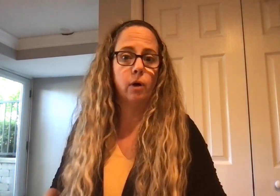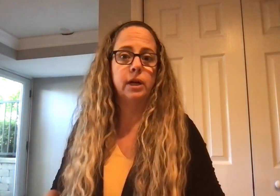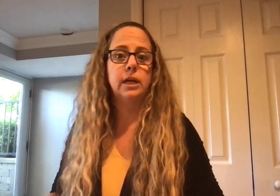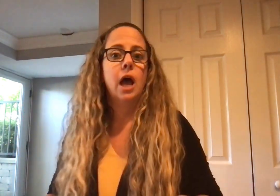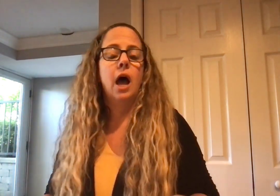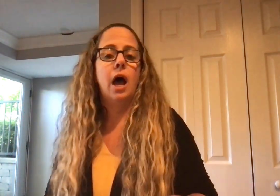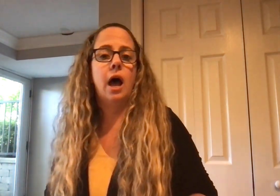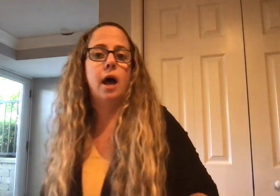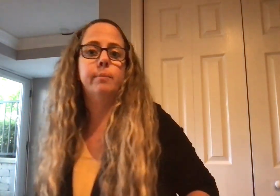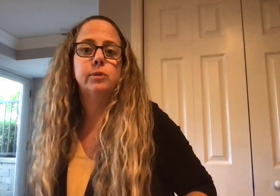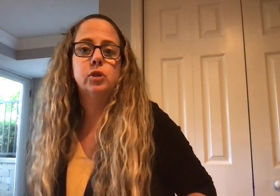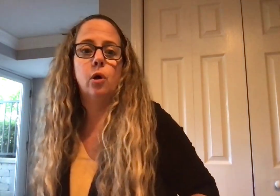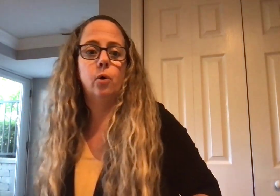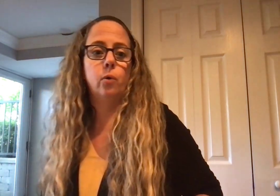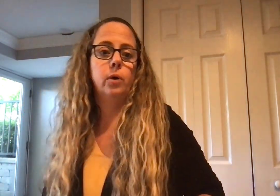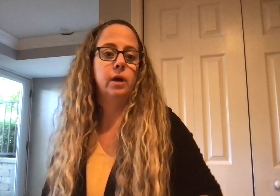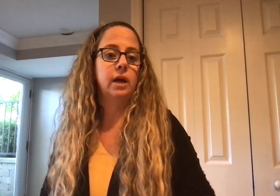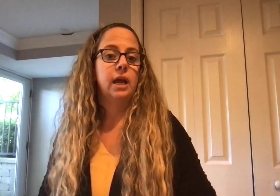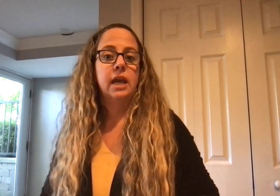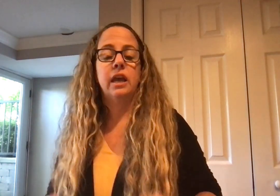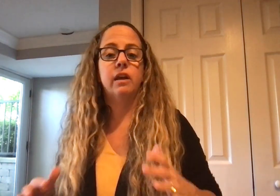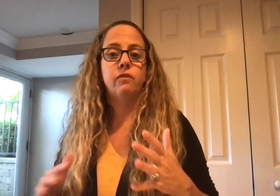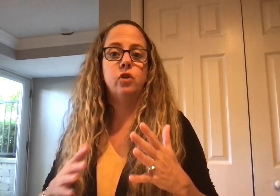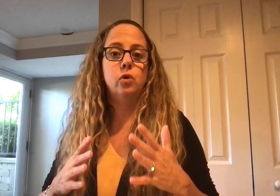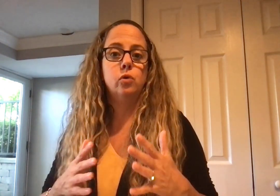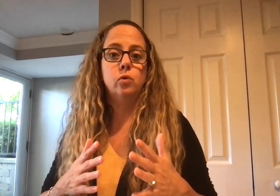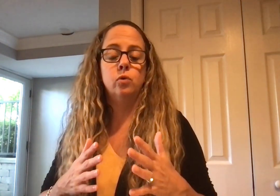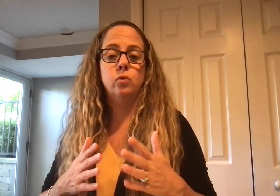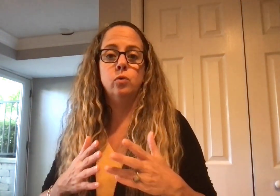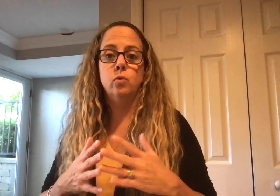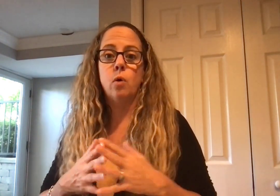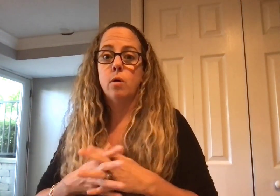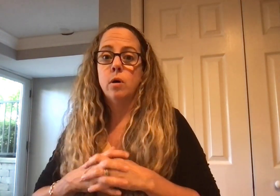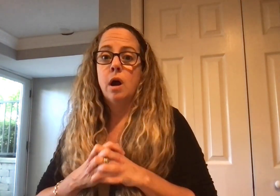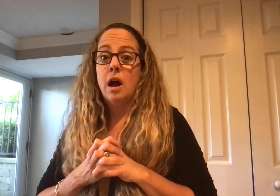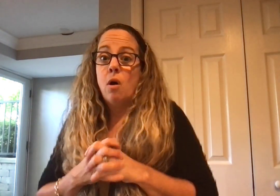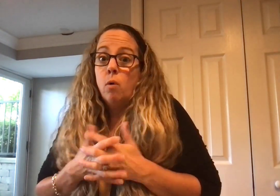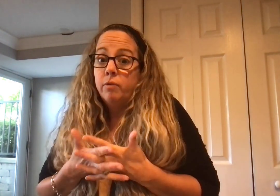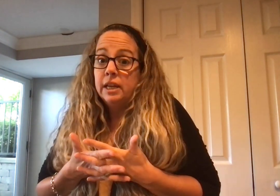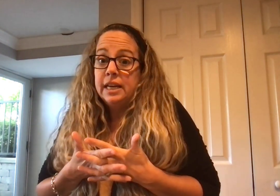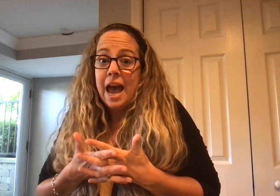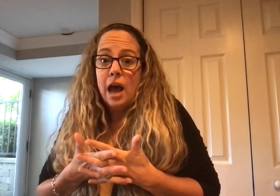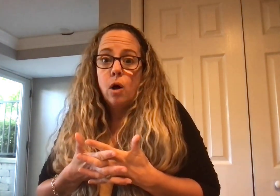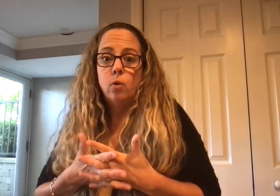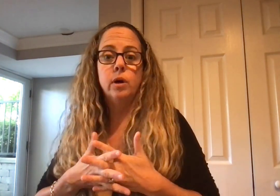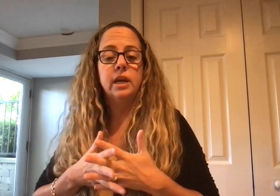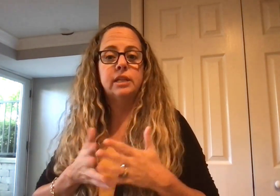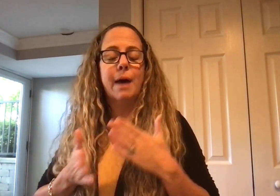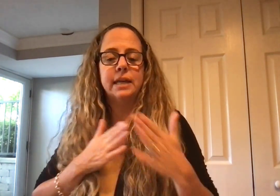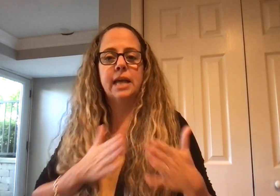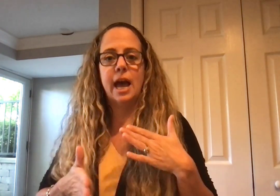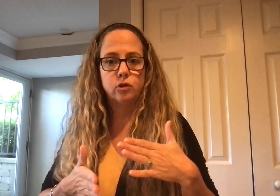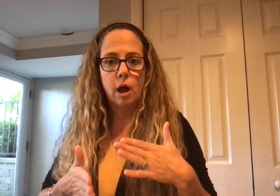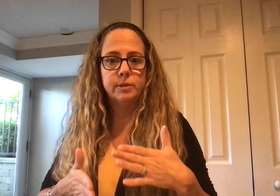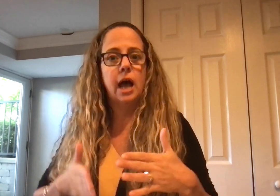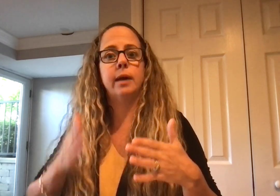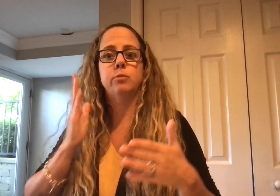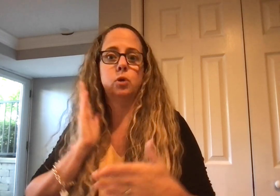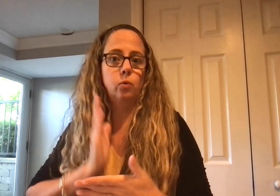worried. So if you, hopefully now it's past the add drop time, so